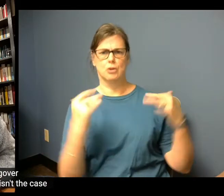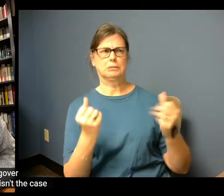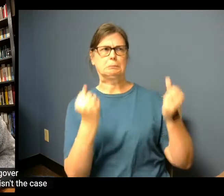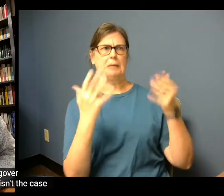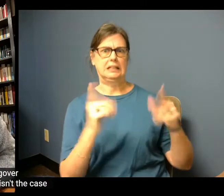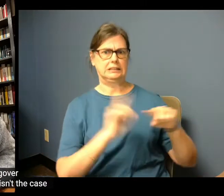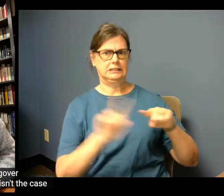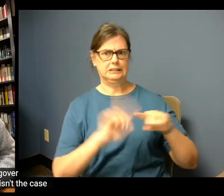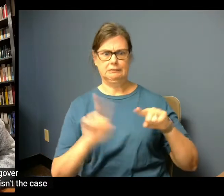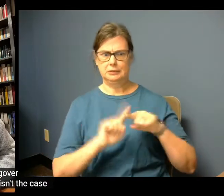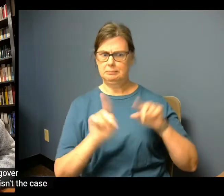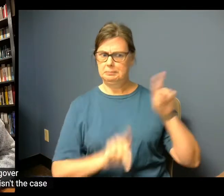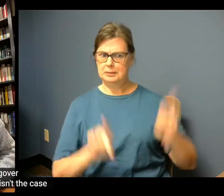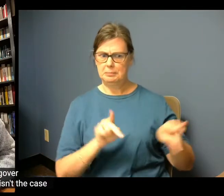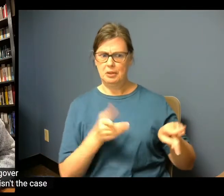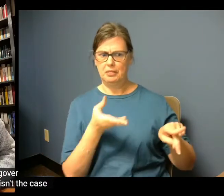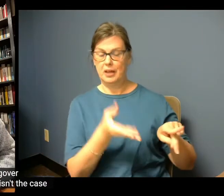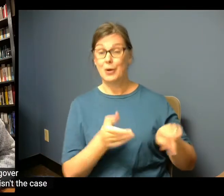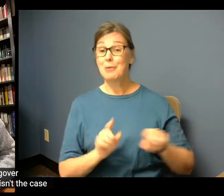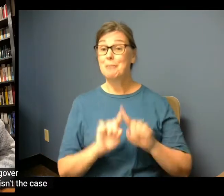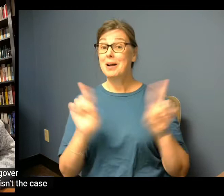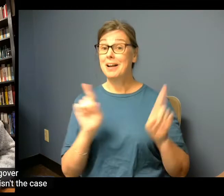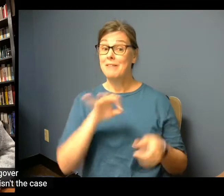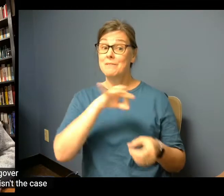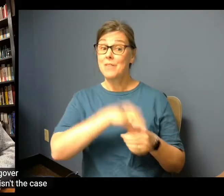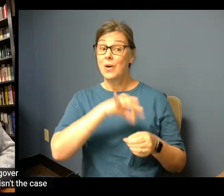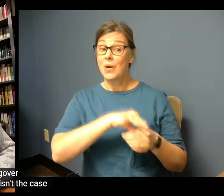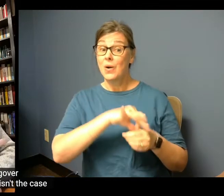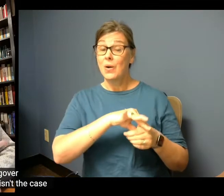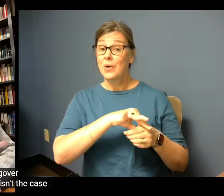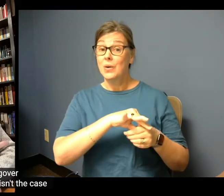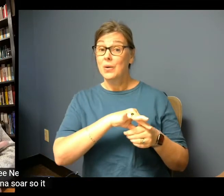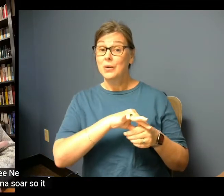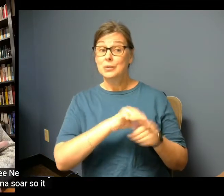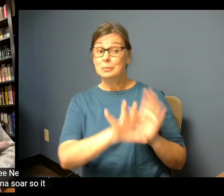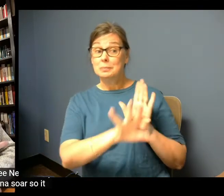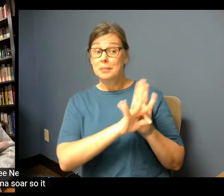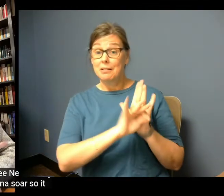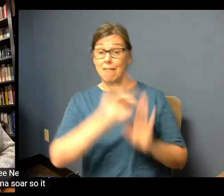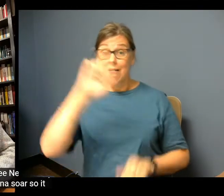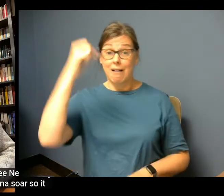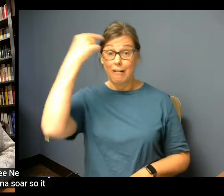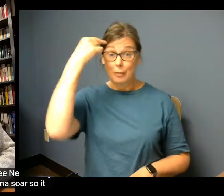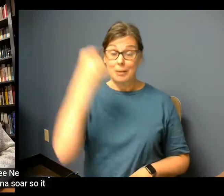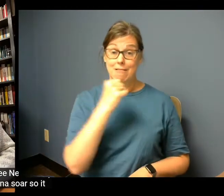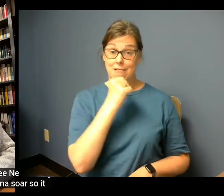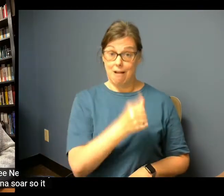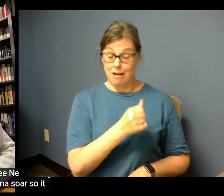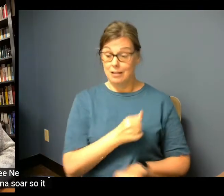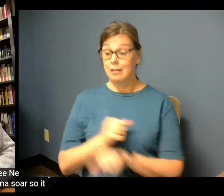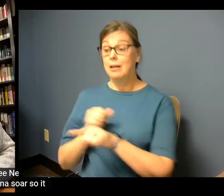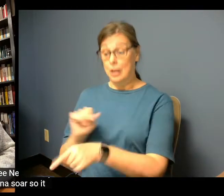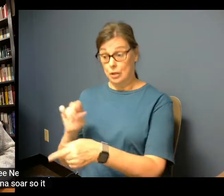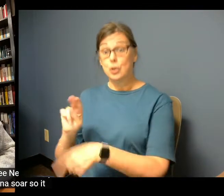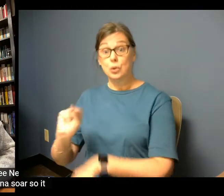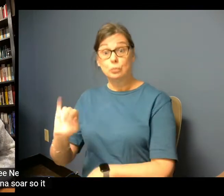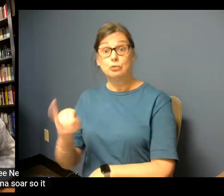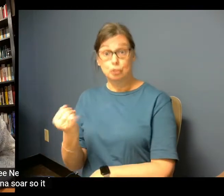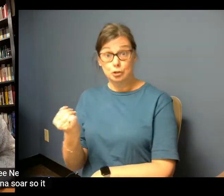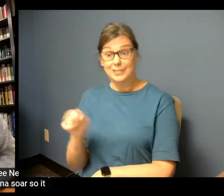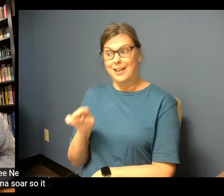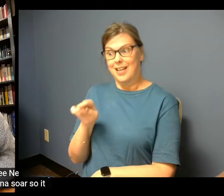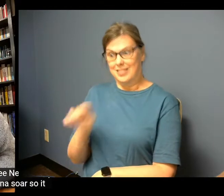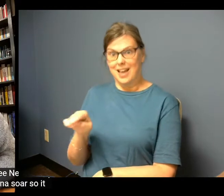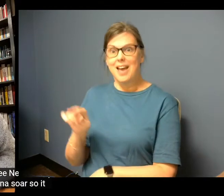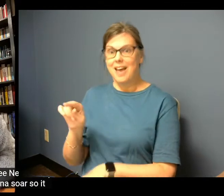also there won't be representative government in New York. We're going to see that isn't the case in New Jersey, and we're going to see New Jersey their